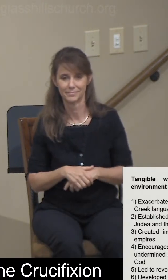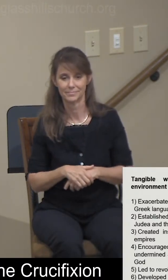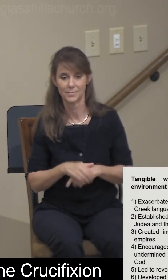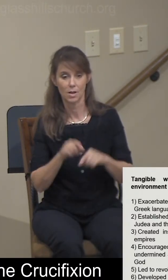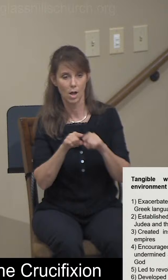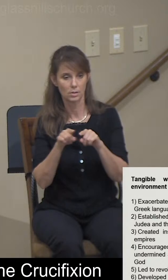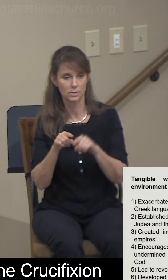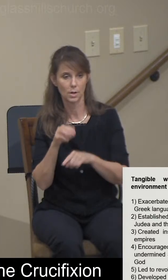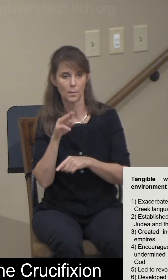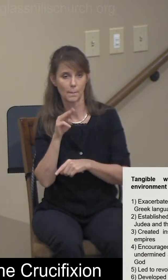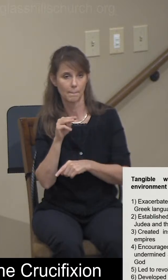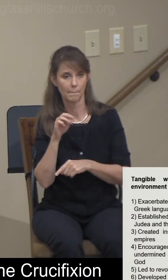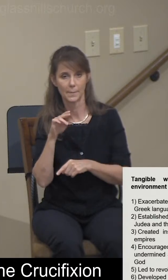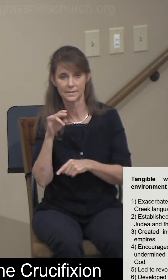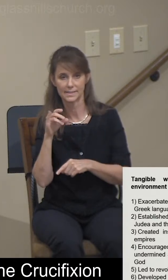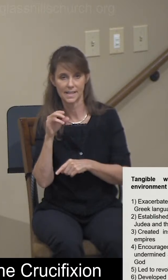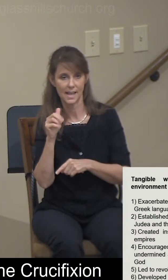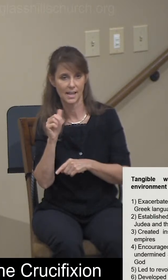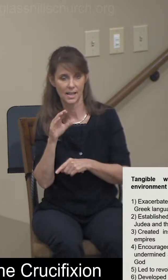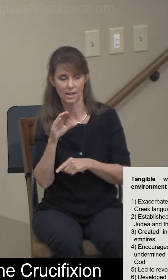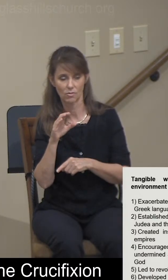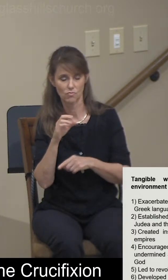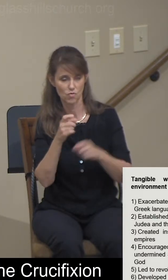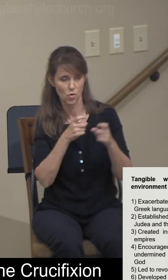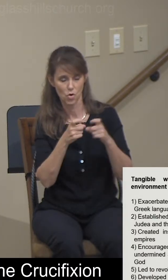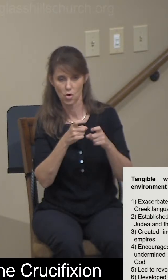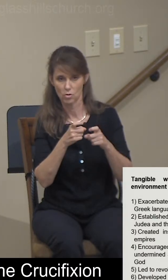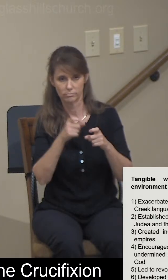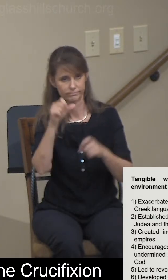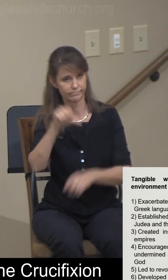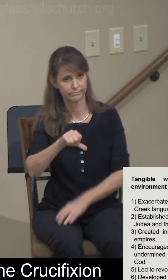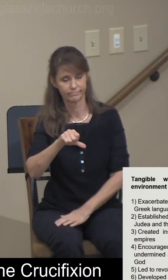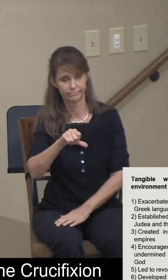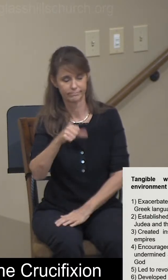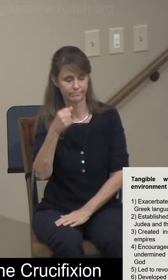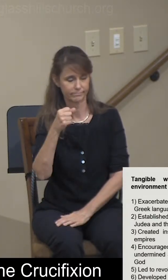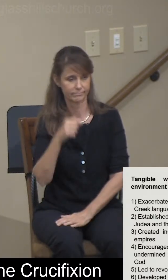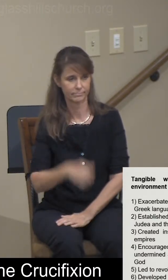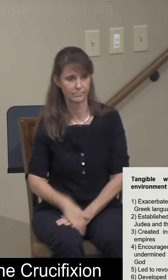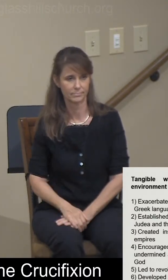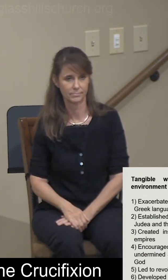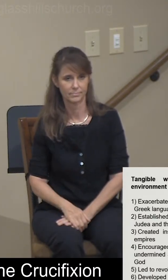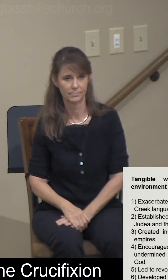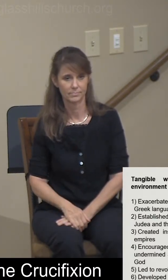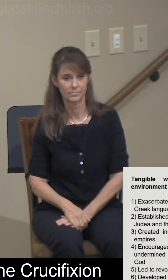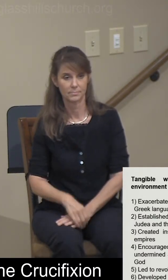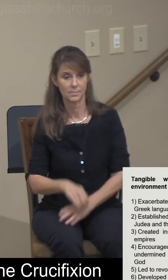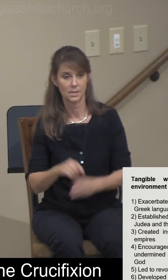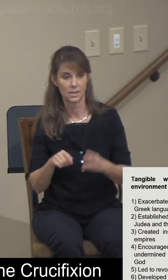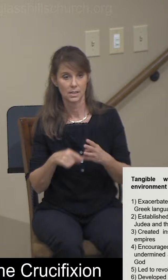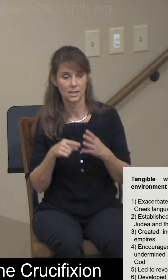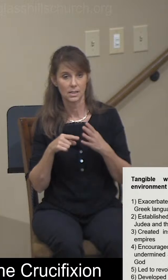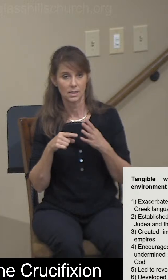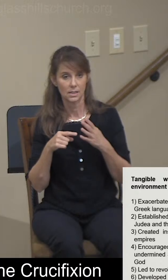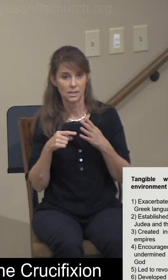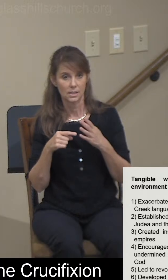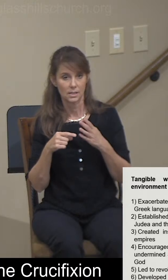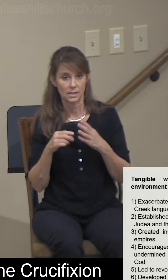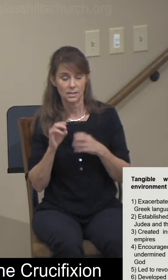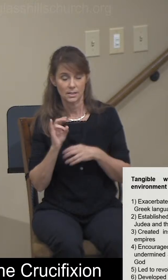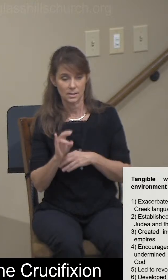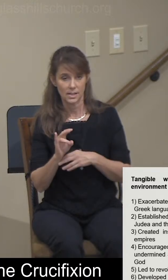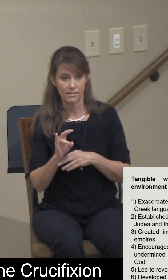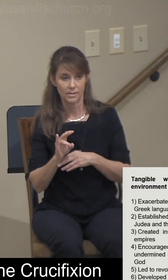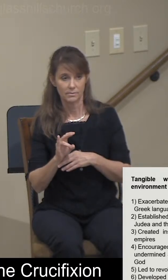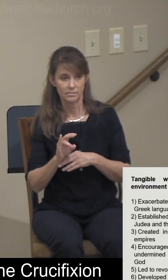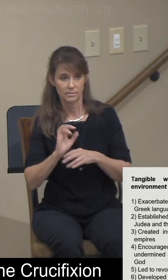is extremely important to the environment and circumstances that lead to Jesus' death. 7, finally, it established rival